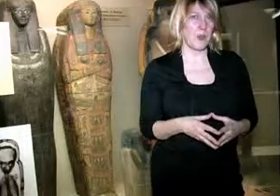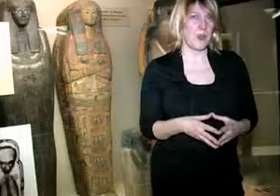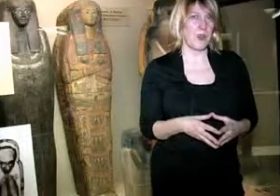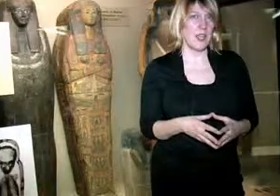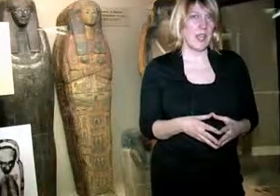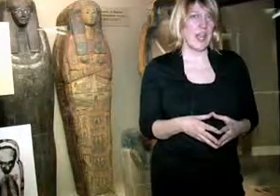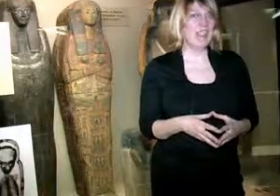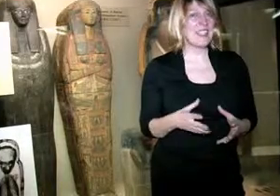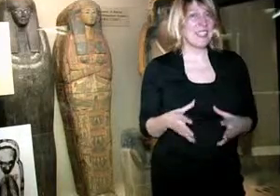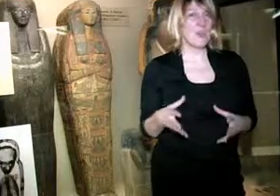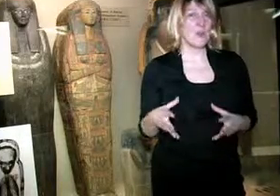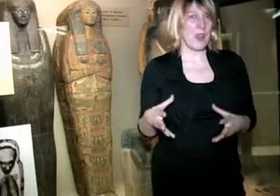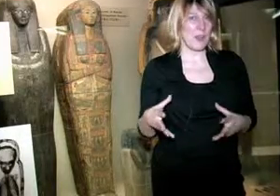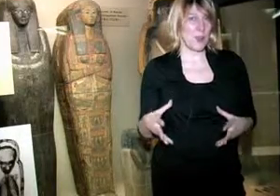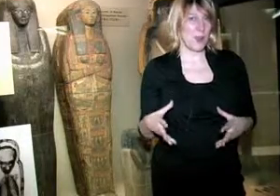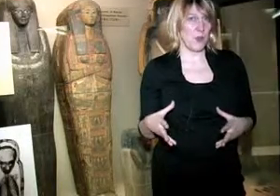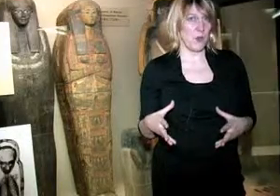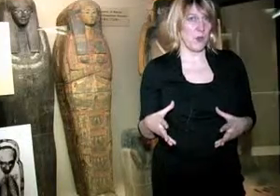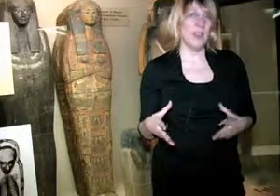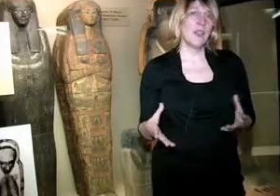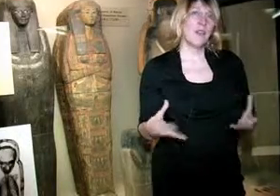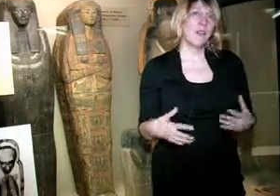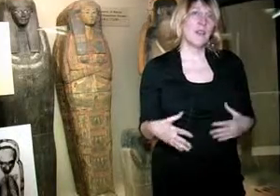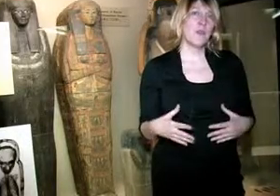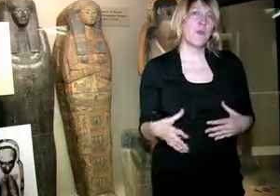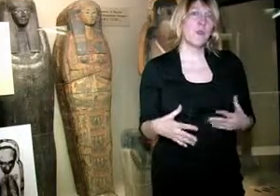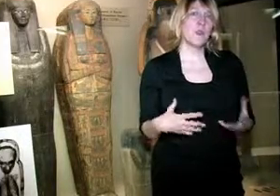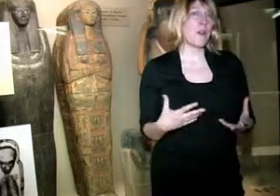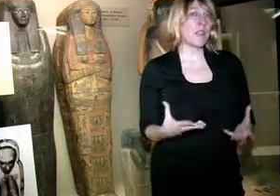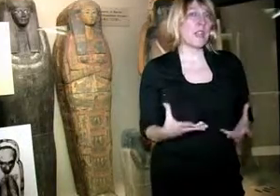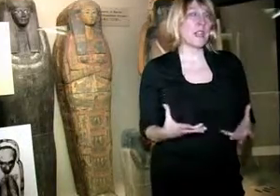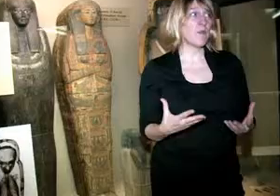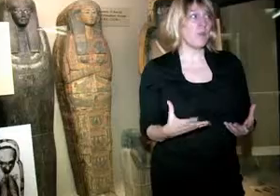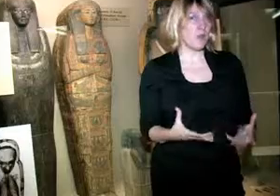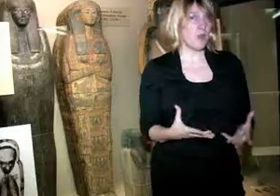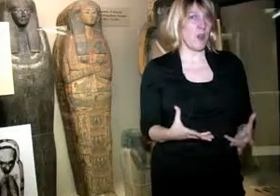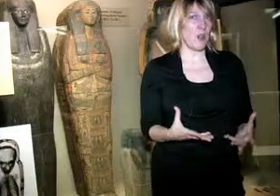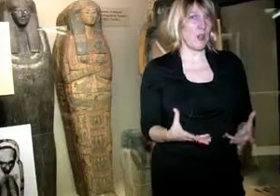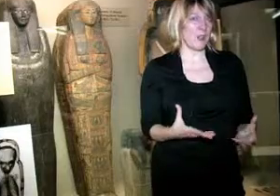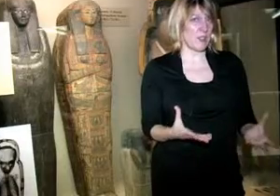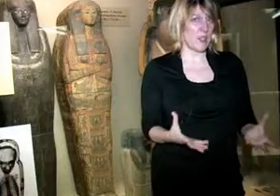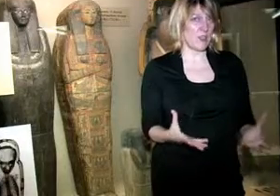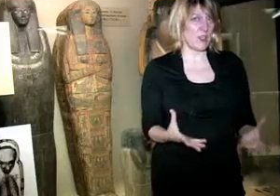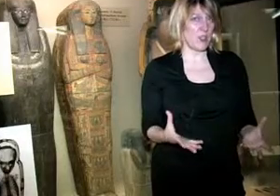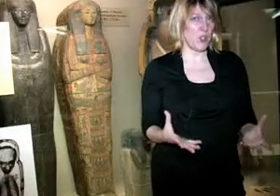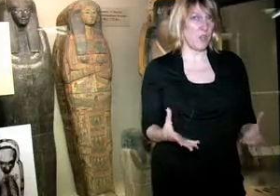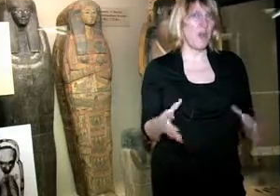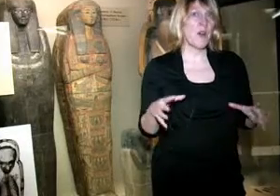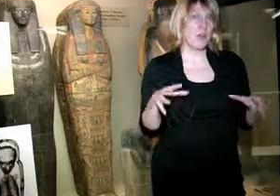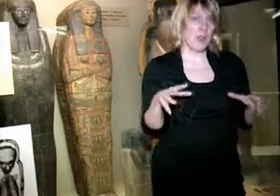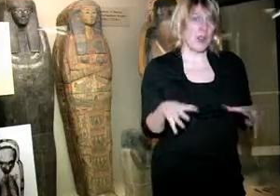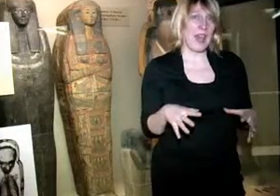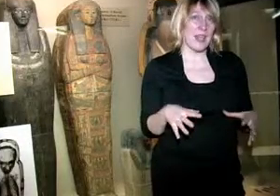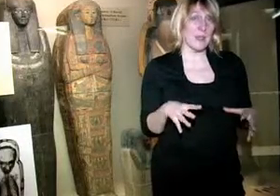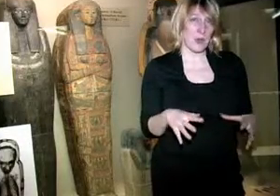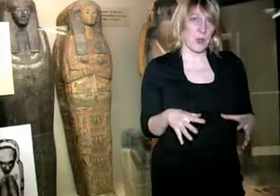person, and get to the right tomb in order to be able to partake of the food offerings left at the tomb for that